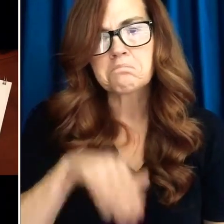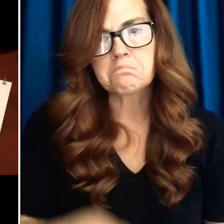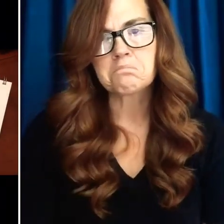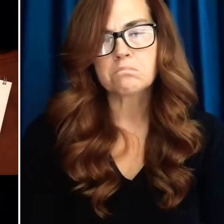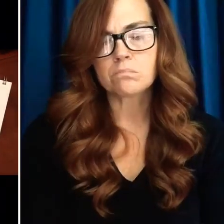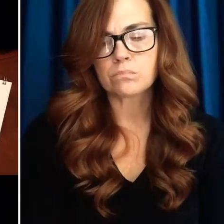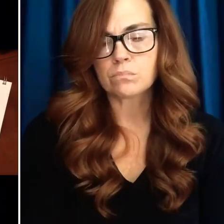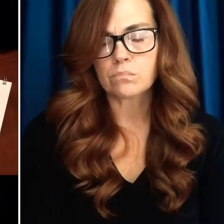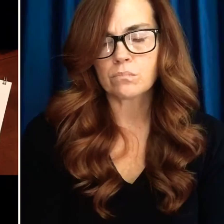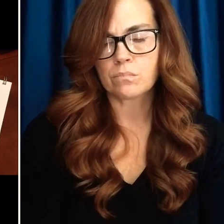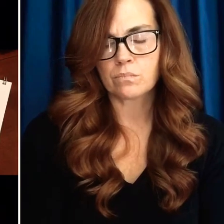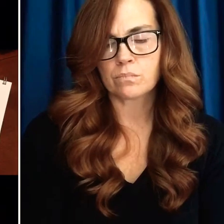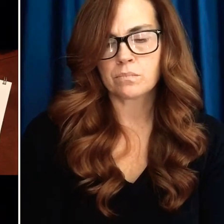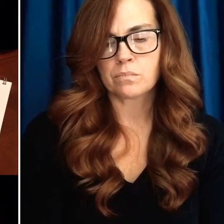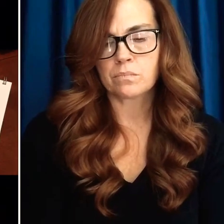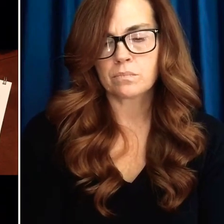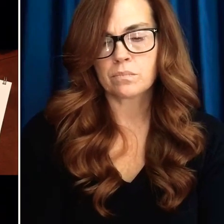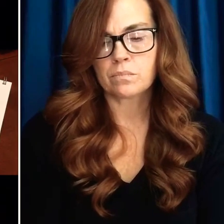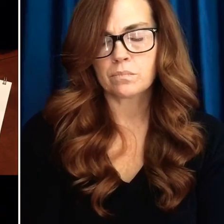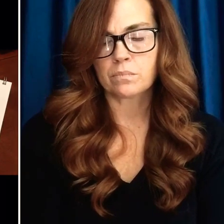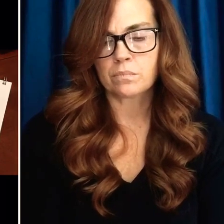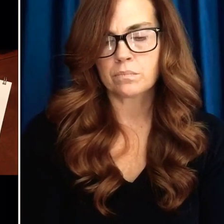Not too bad.